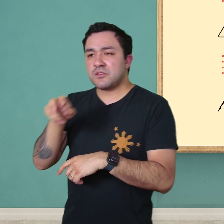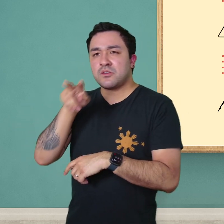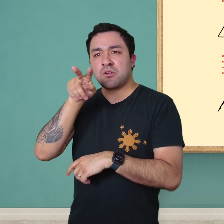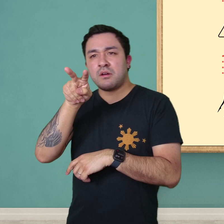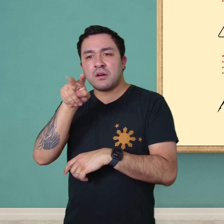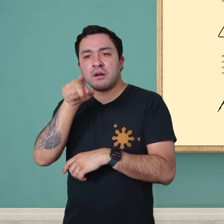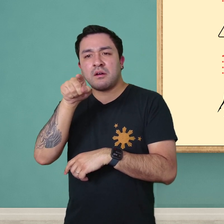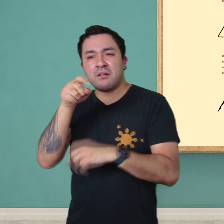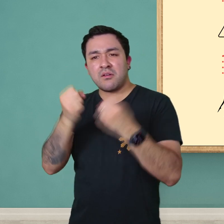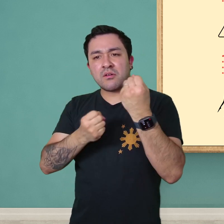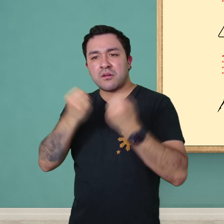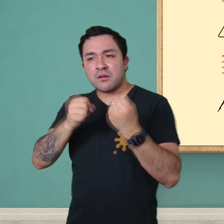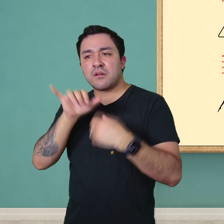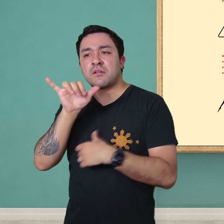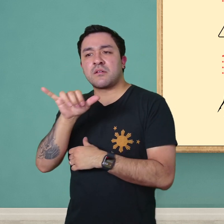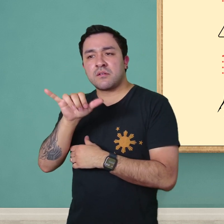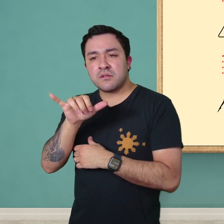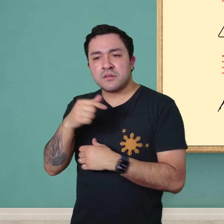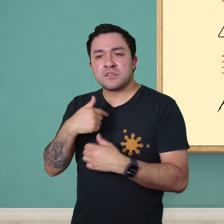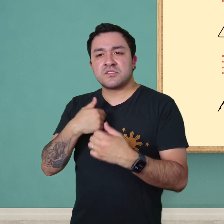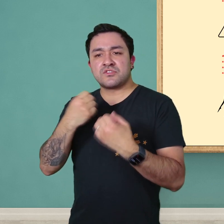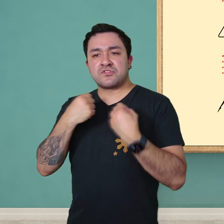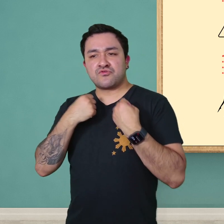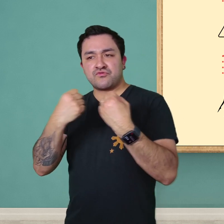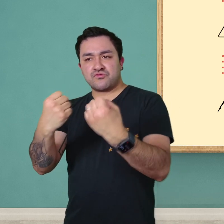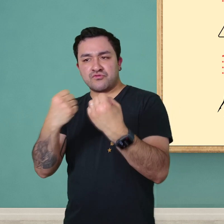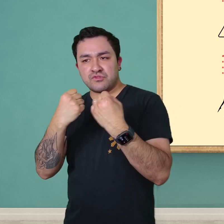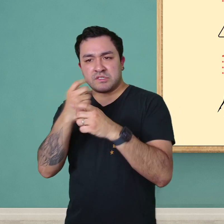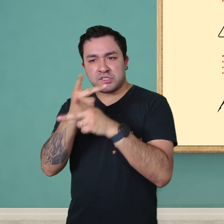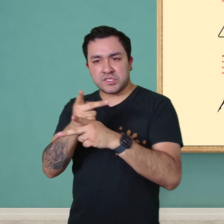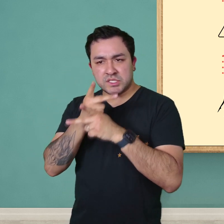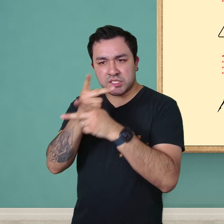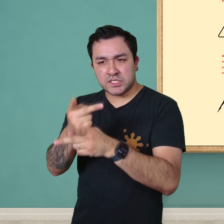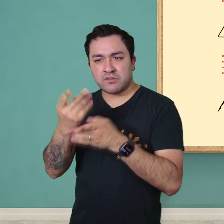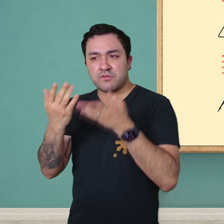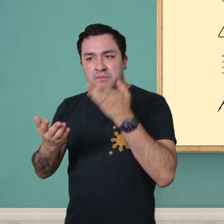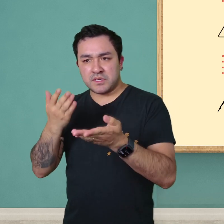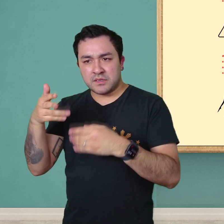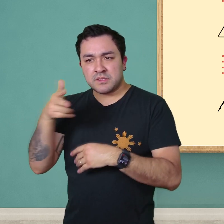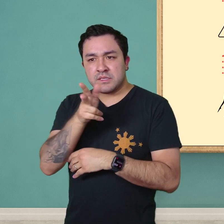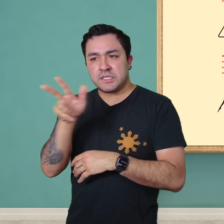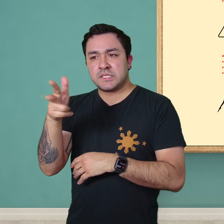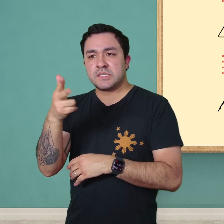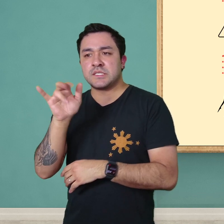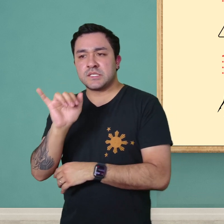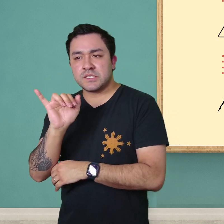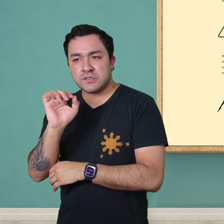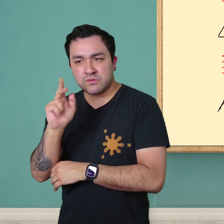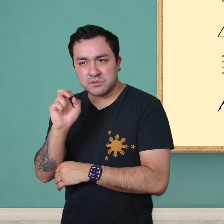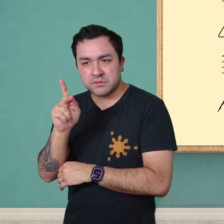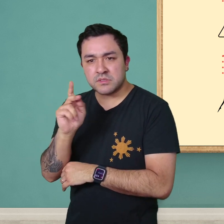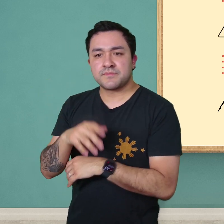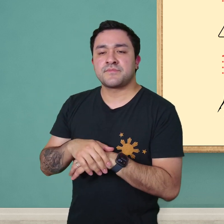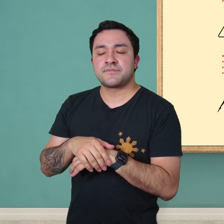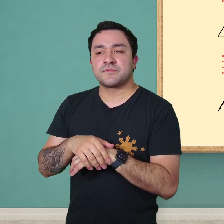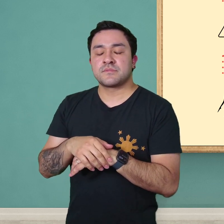signs are both found in the United States, and a person traveling to the US would be able to understand these signs without